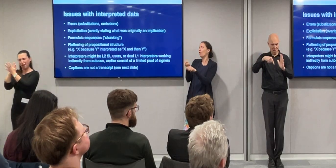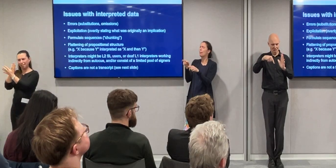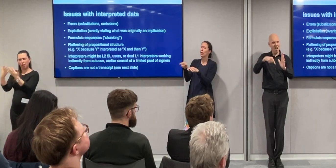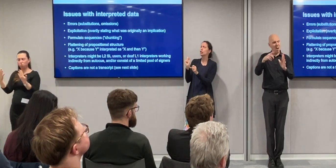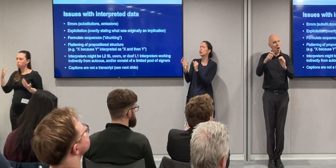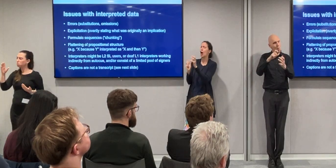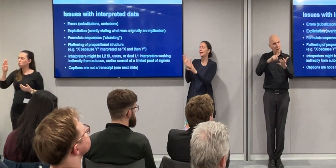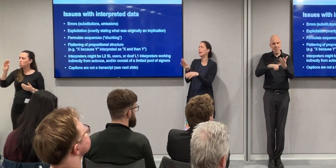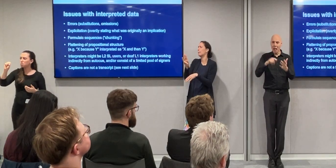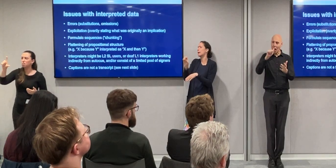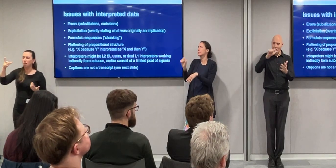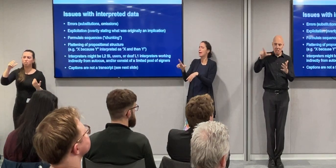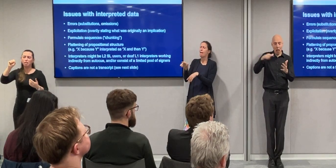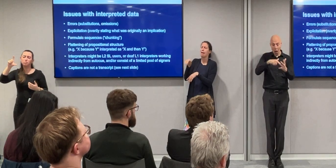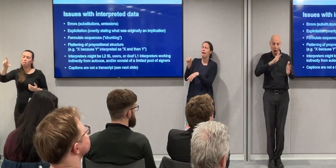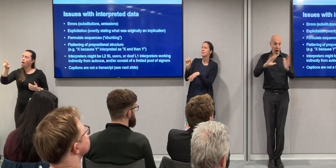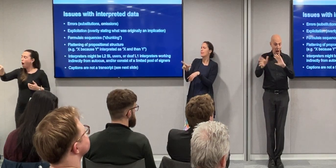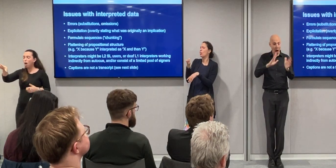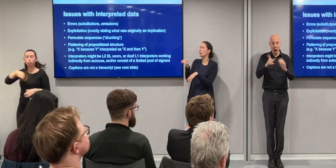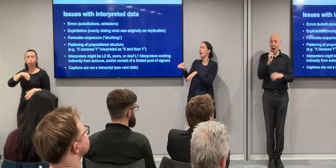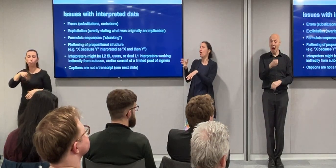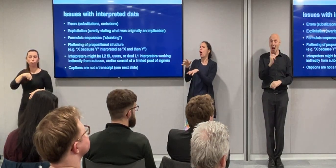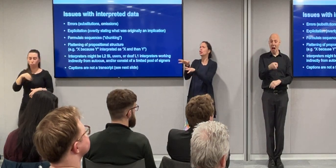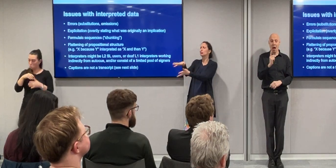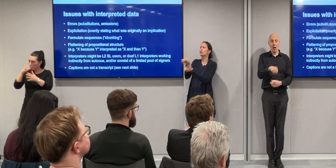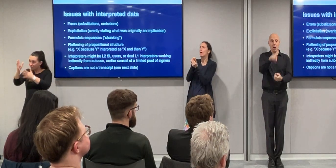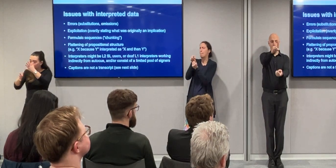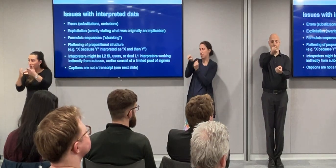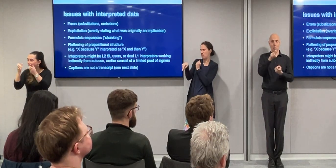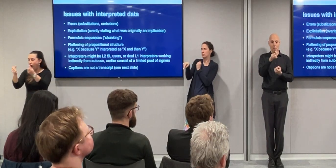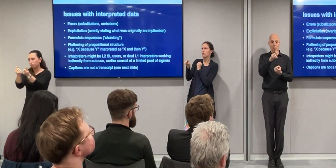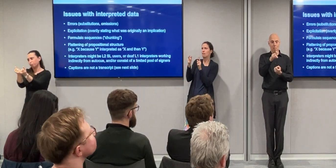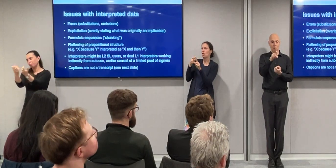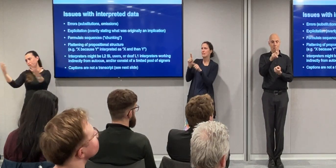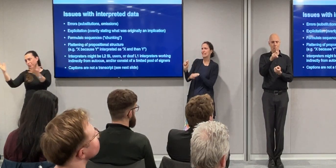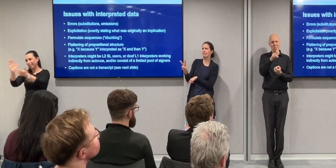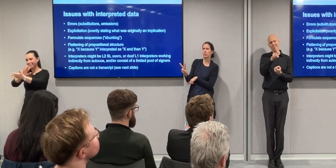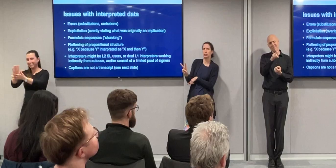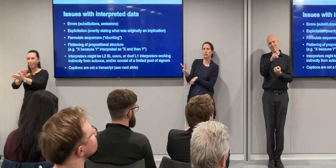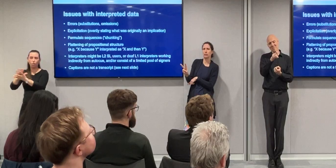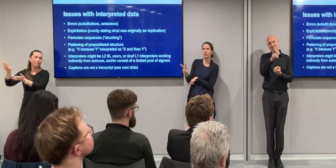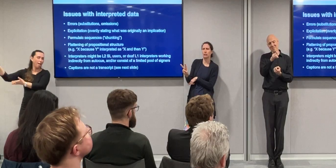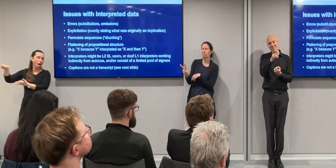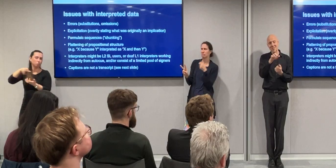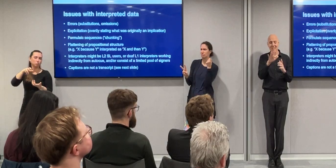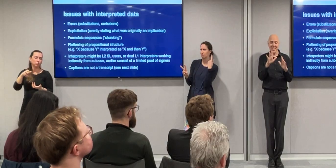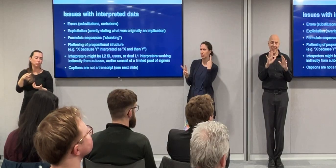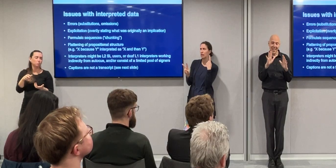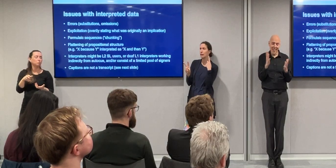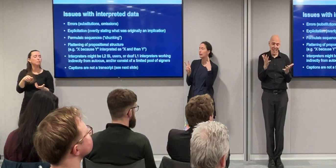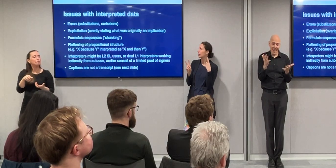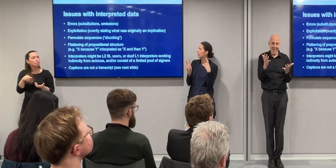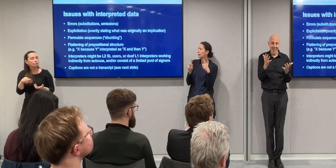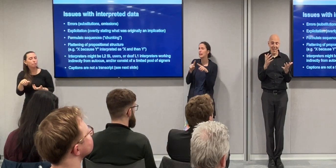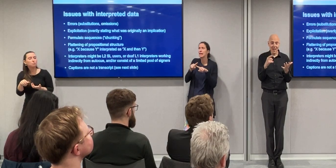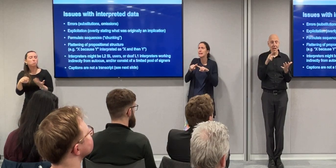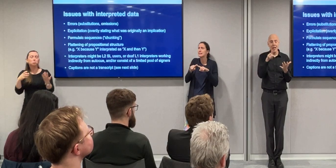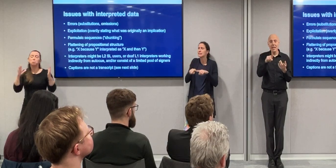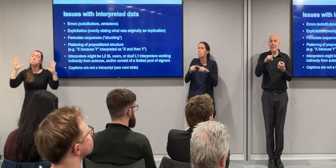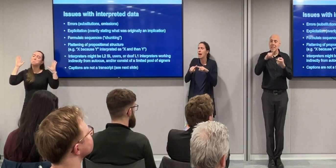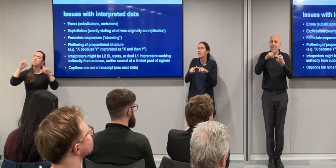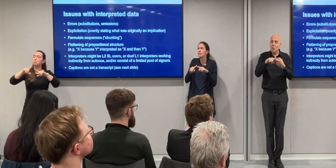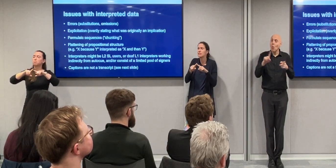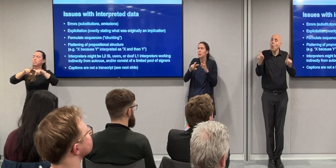or ASL or some other sign language. I'll just use that. And it depends on, I guess, the application